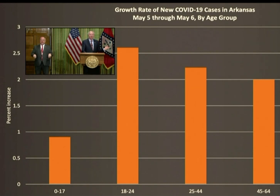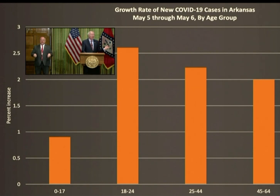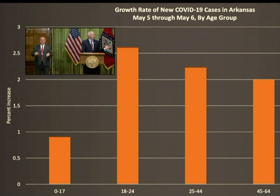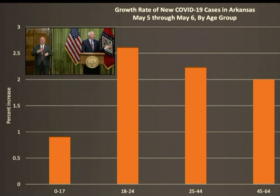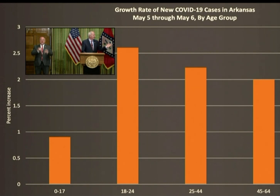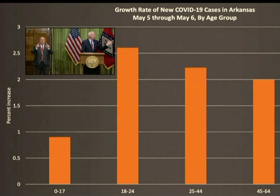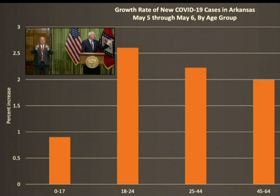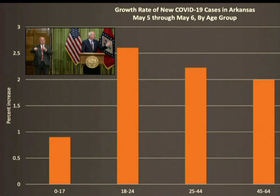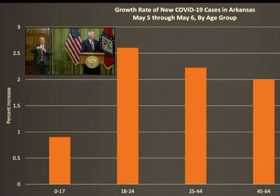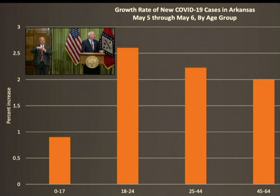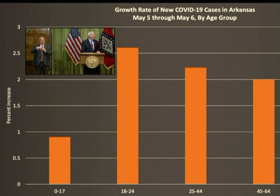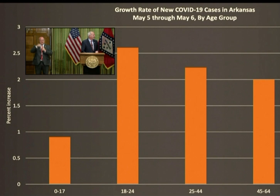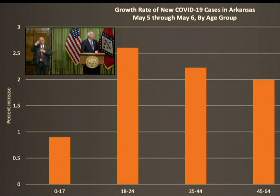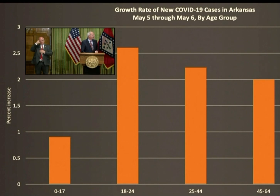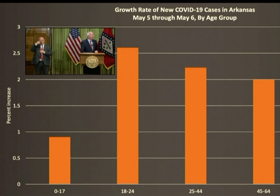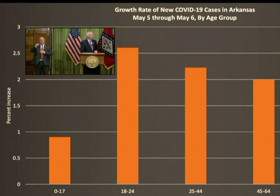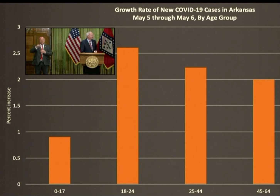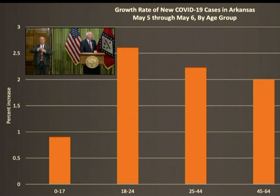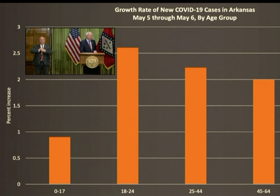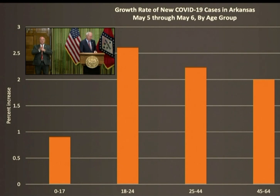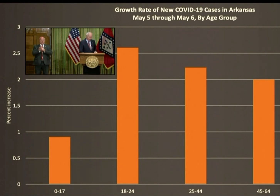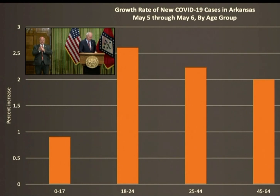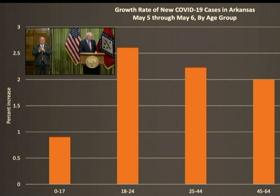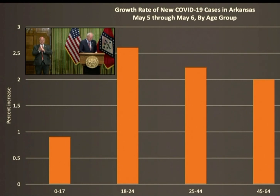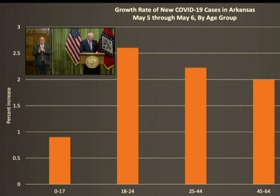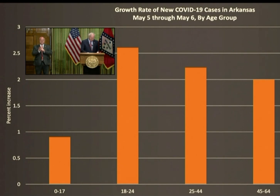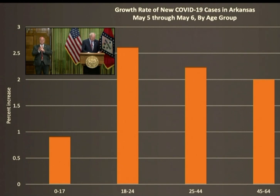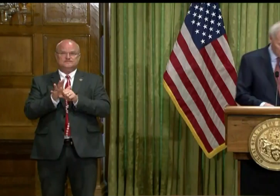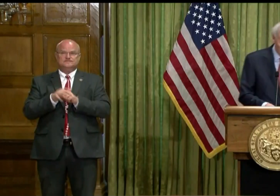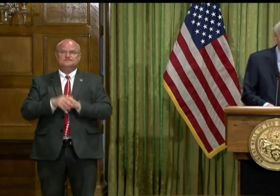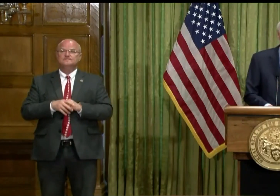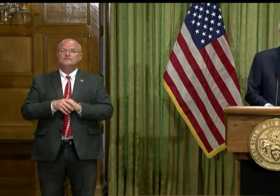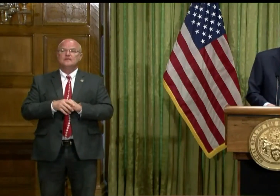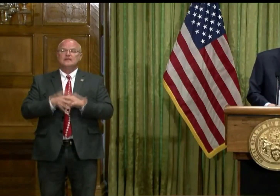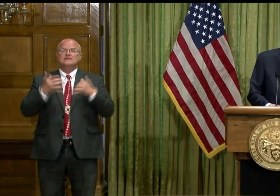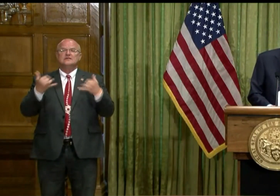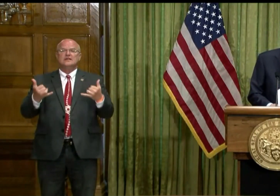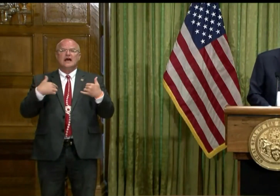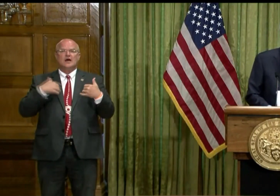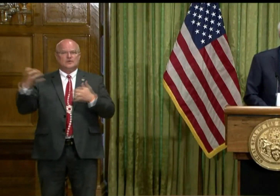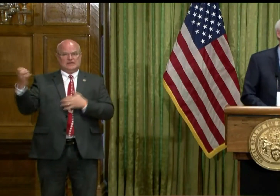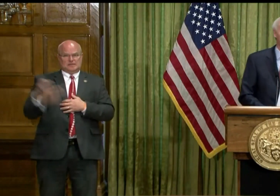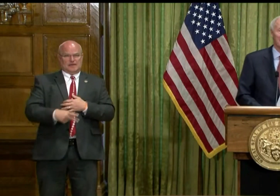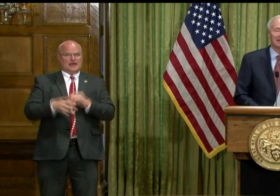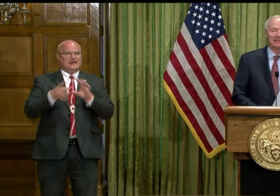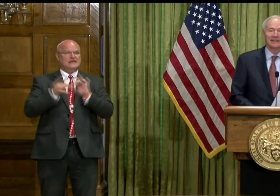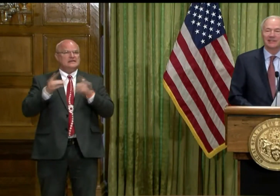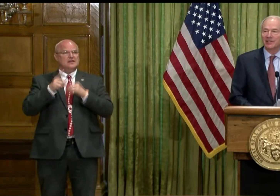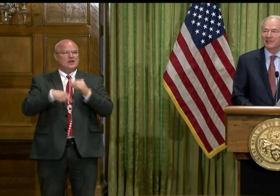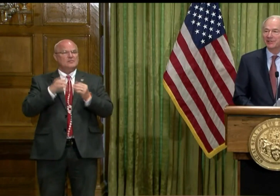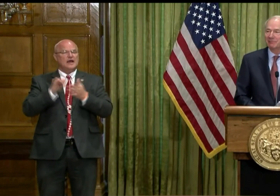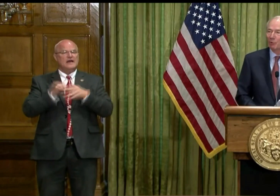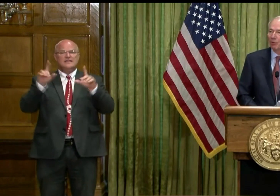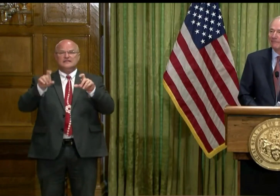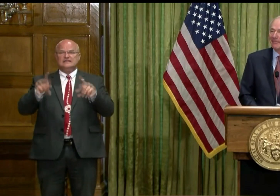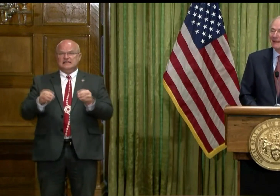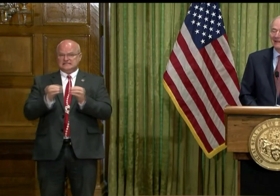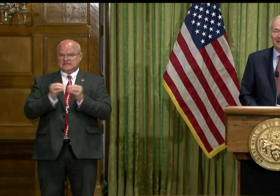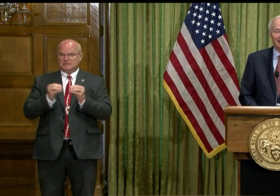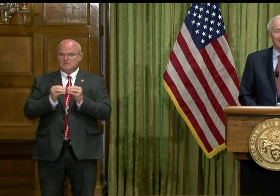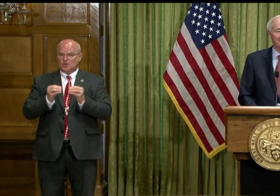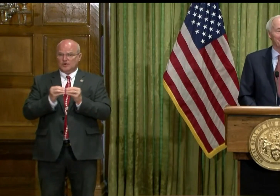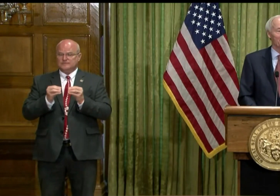can test positive for COVID-19. With that, I wanted to come back and talk about the testing